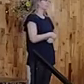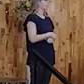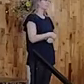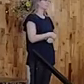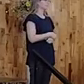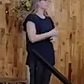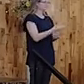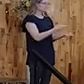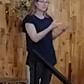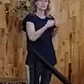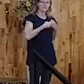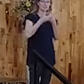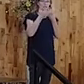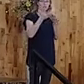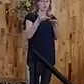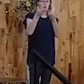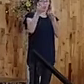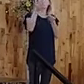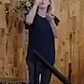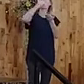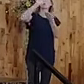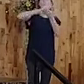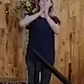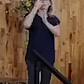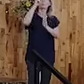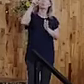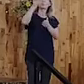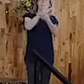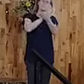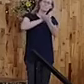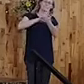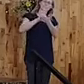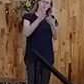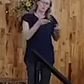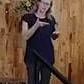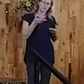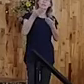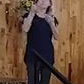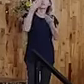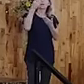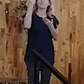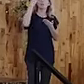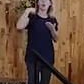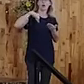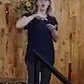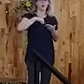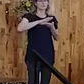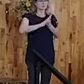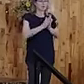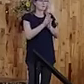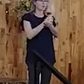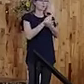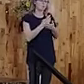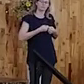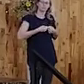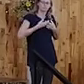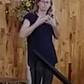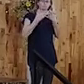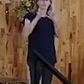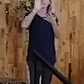May these sacrificial offerings, O Lord, become for you a pure oblation and for us a holy outpouring of